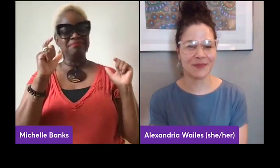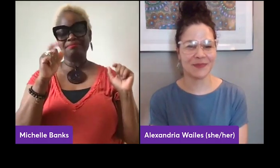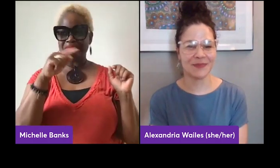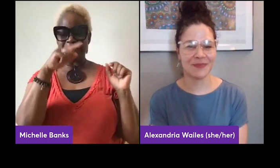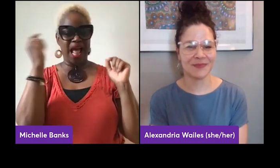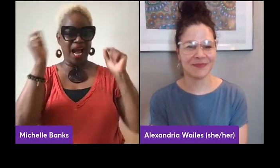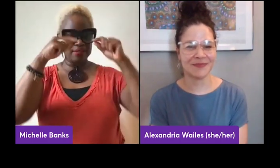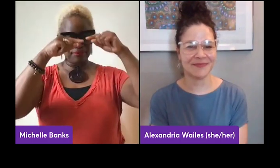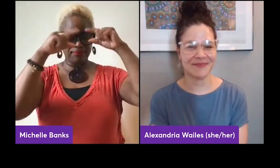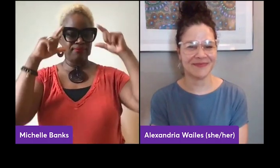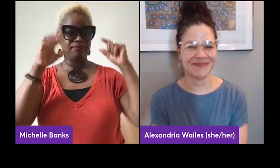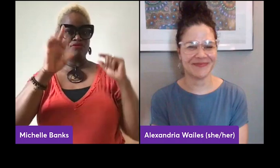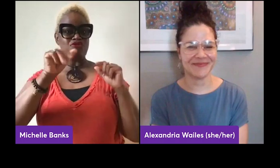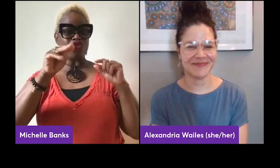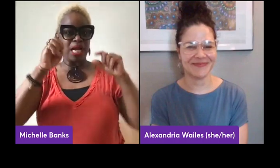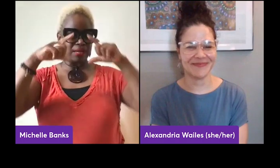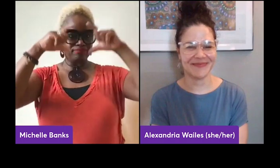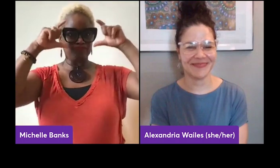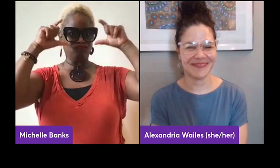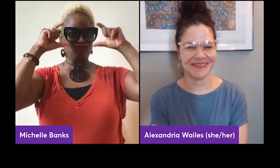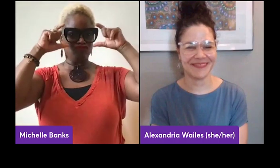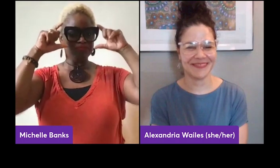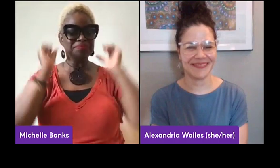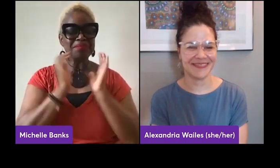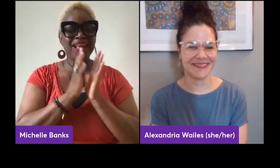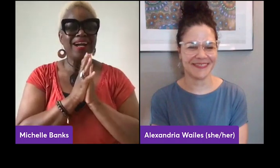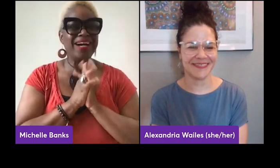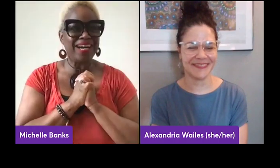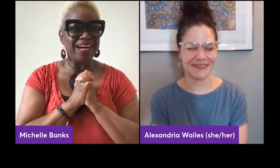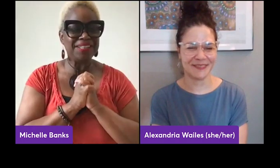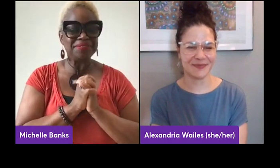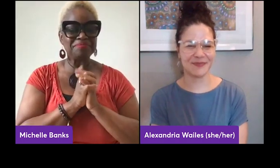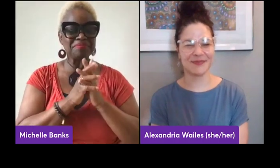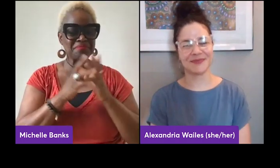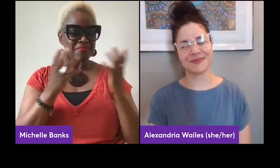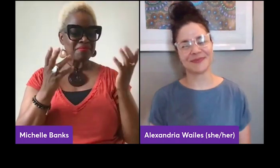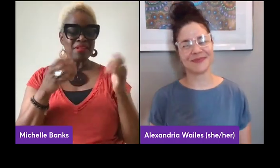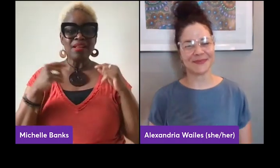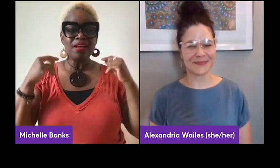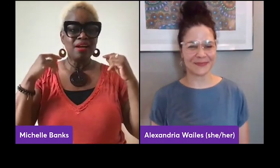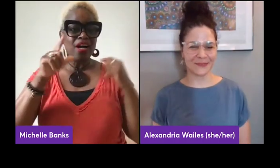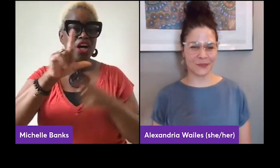I'm wearing big, black framed glasses.